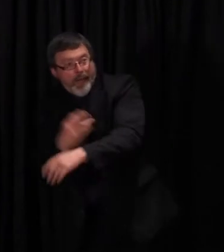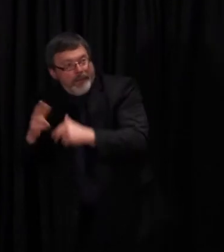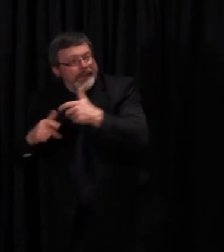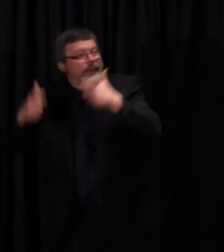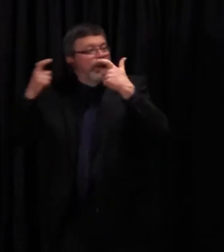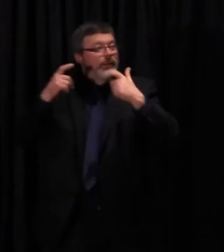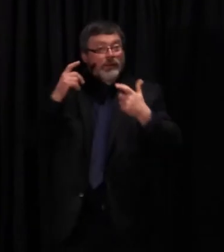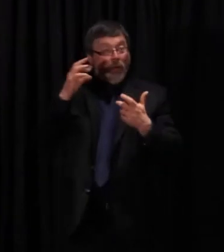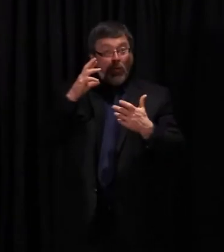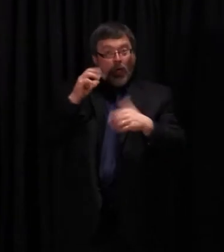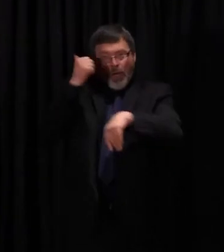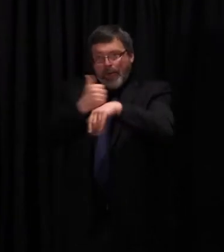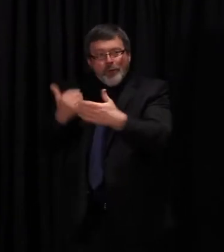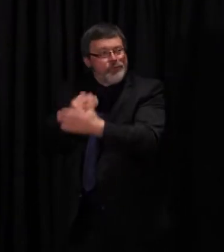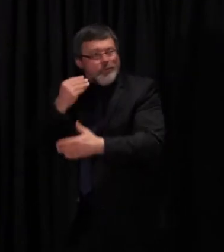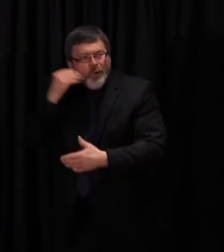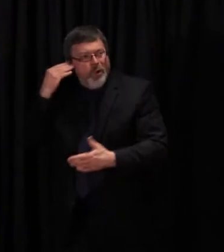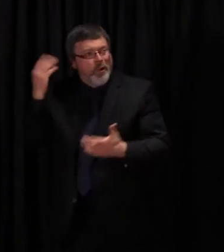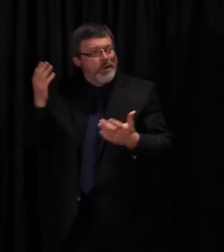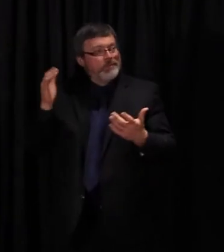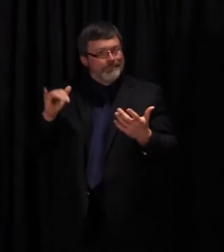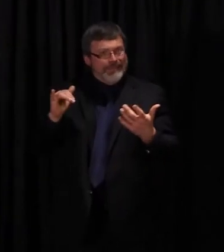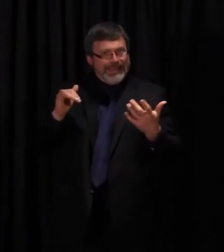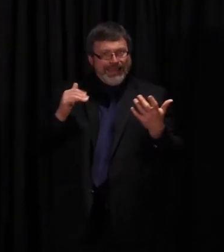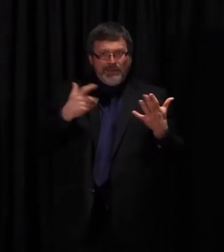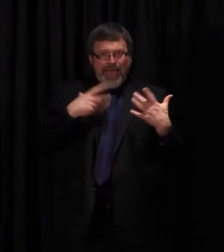for the workers we're trying to attract.